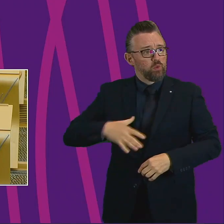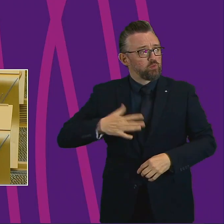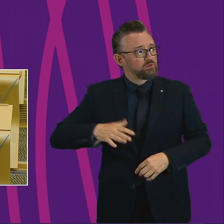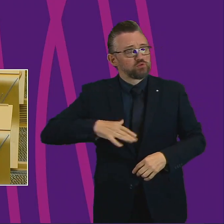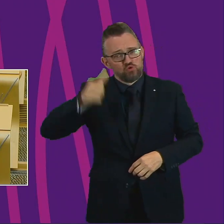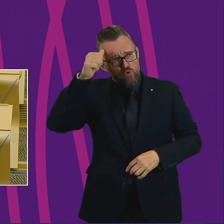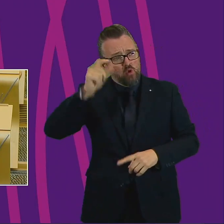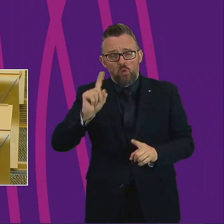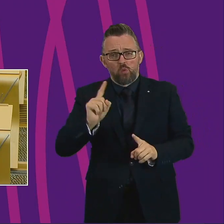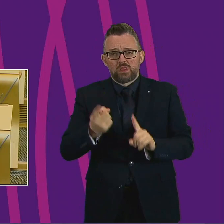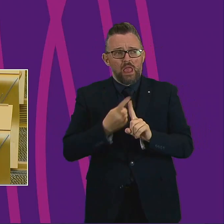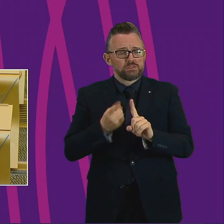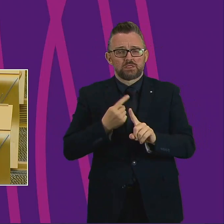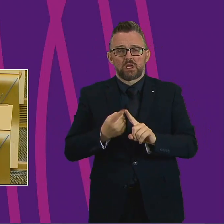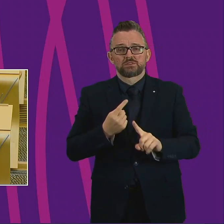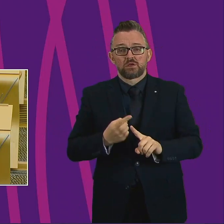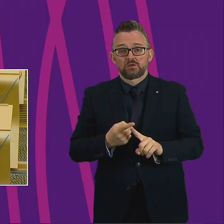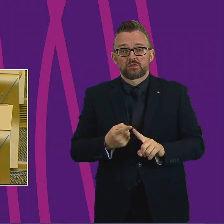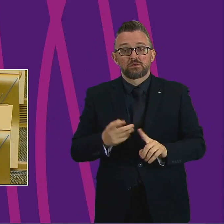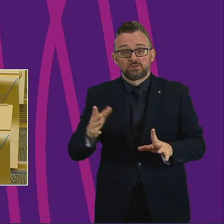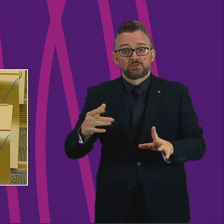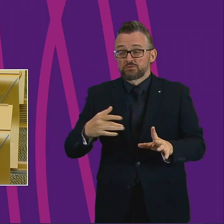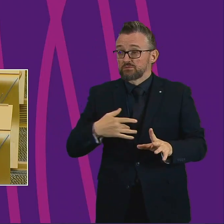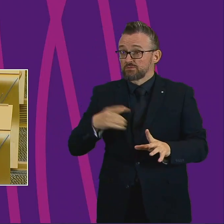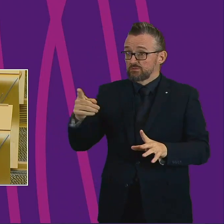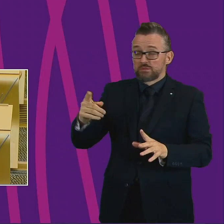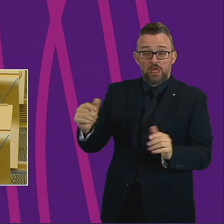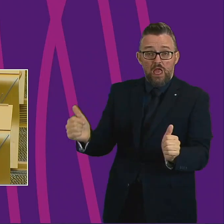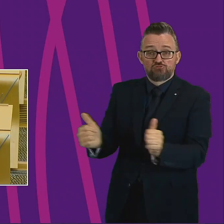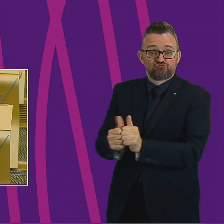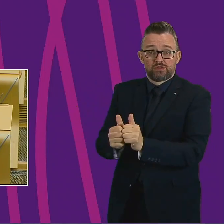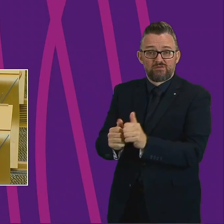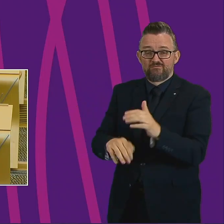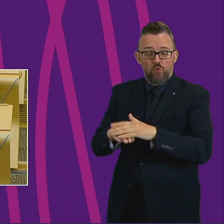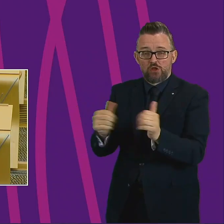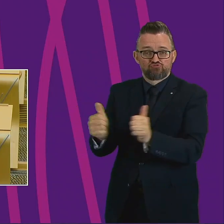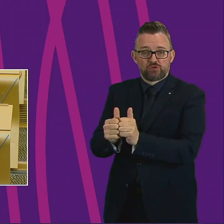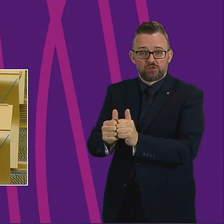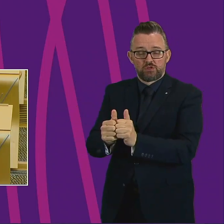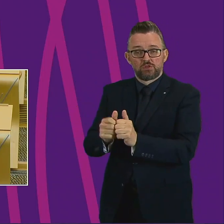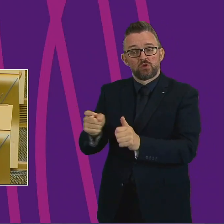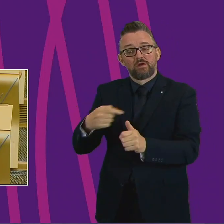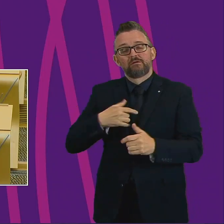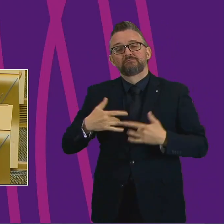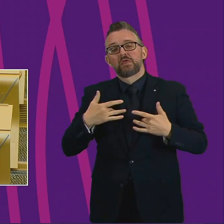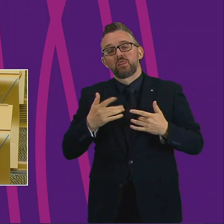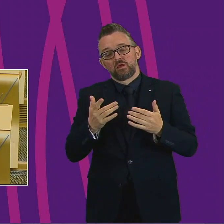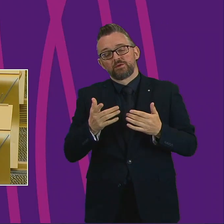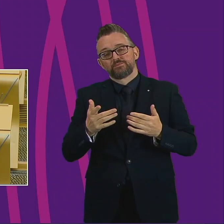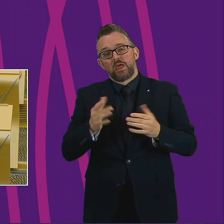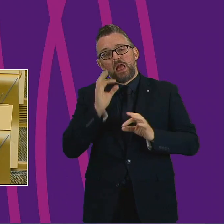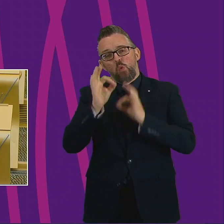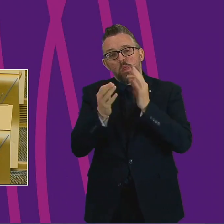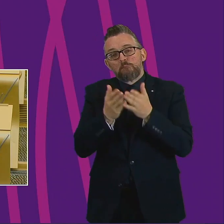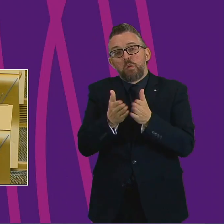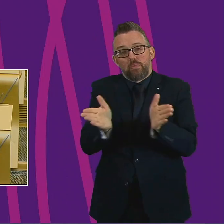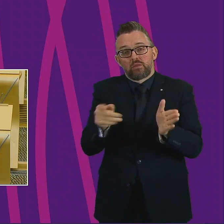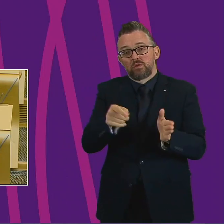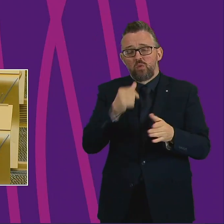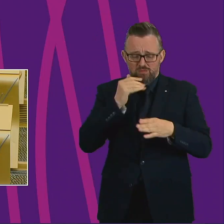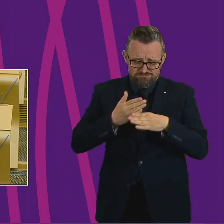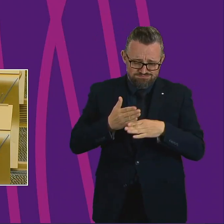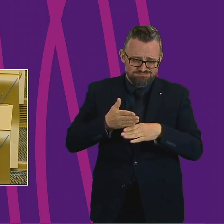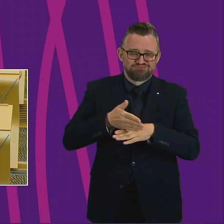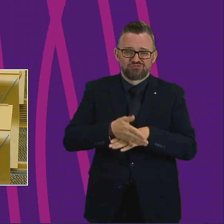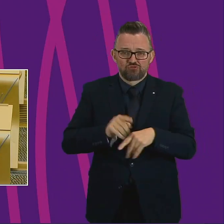require answers. And so I completely concur. And I believe that the public inquiry will work very hard in order